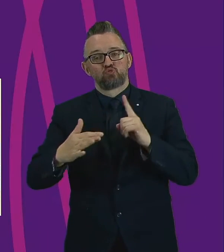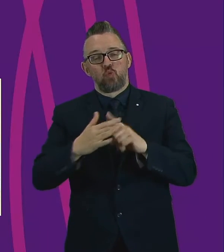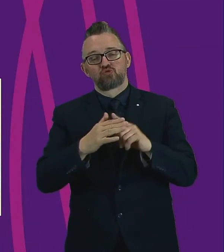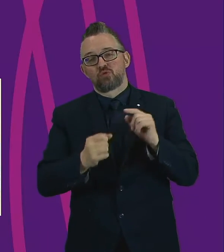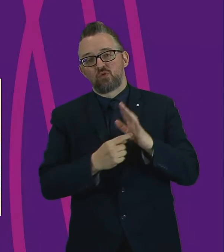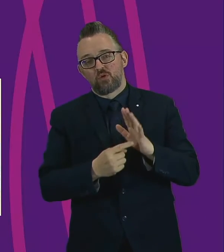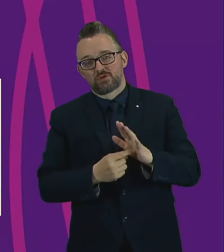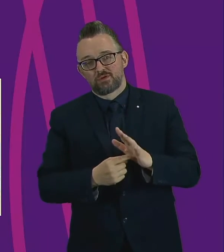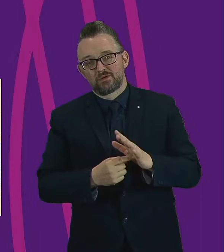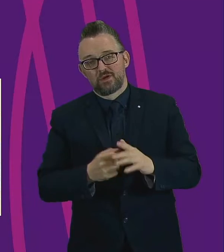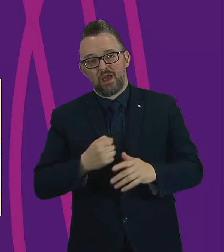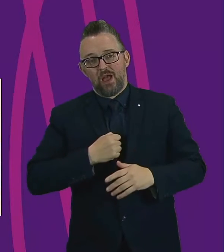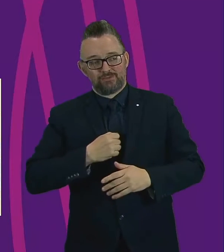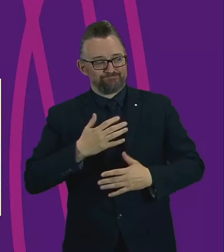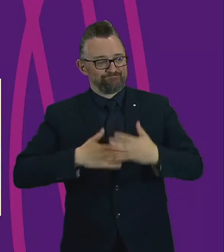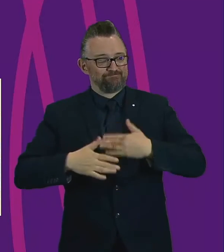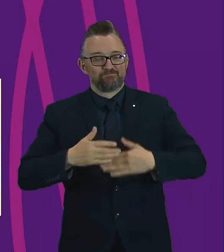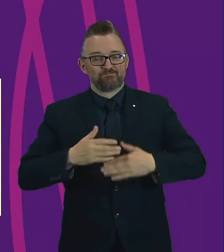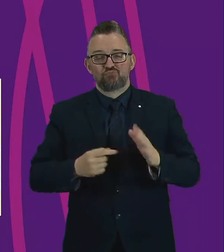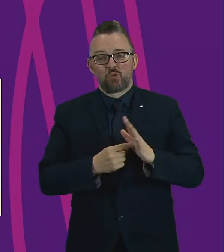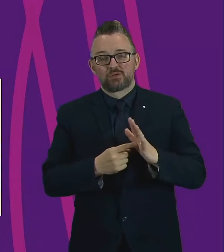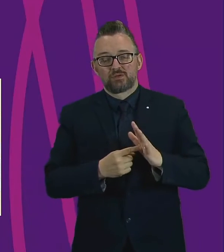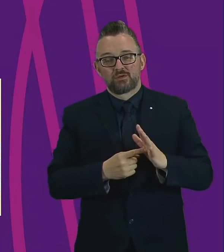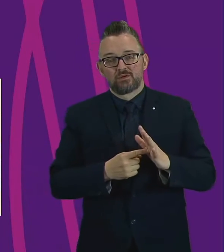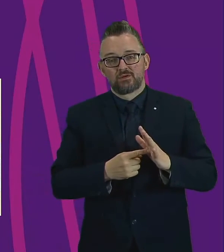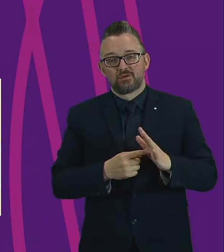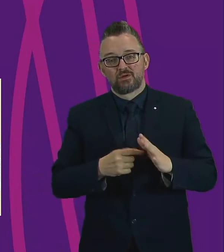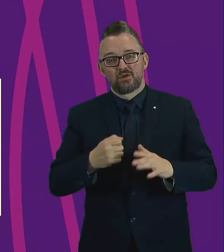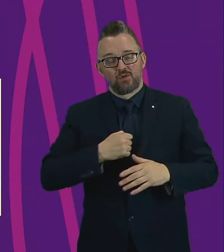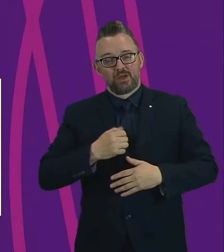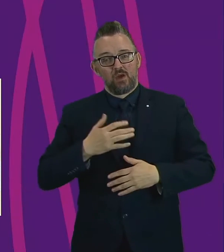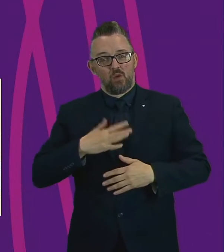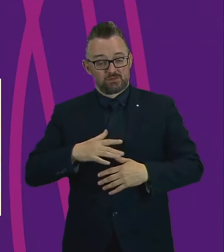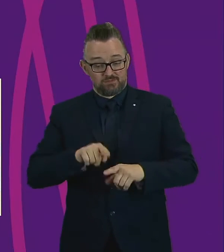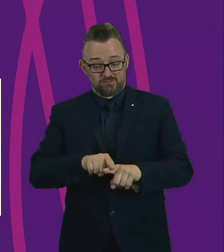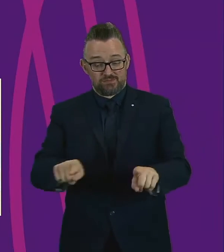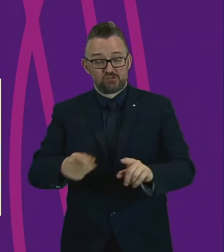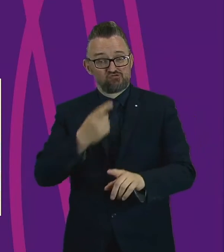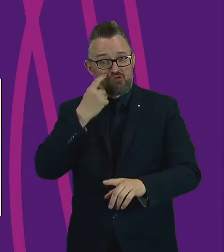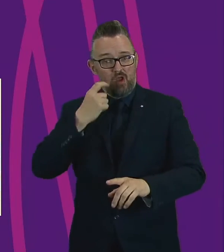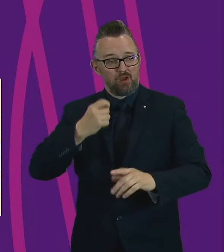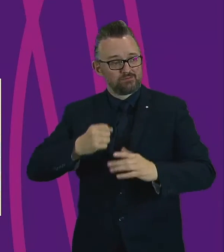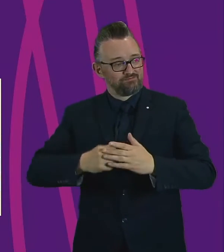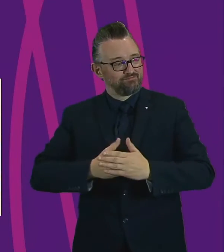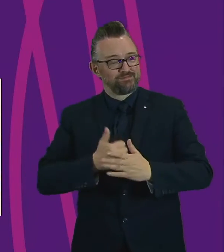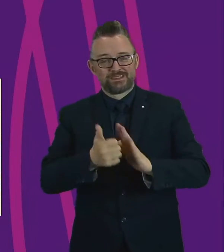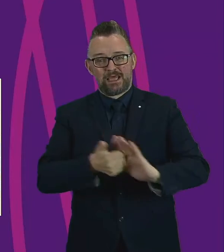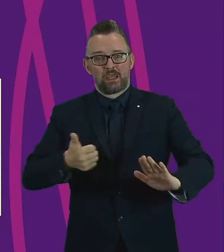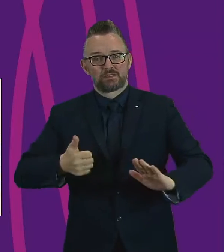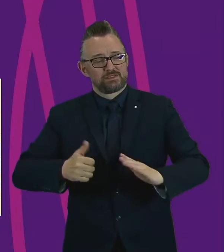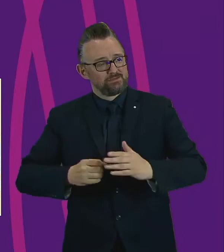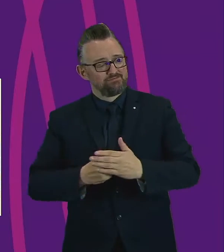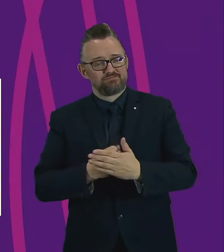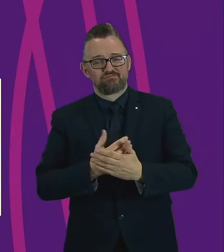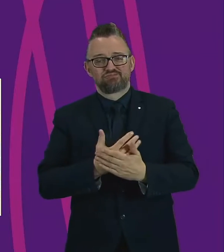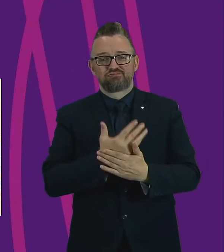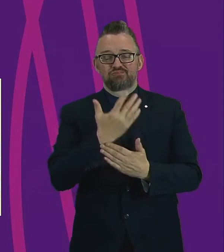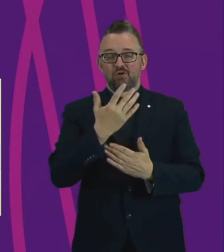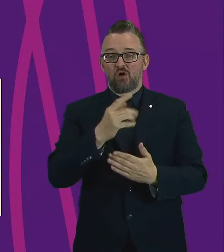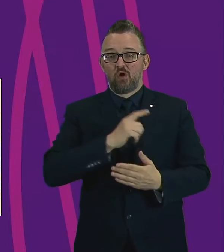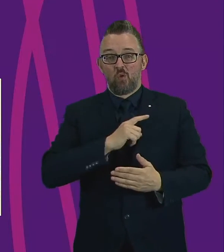moral priority too. We want the talents of our young people to flourish, not least when there is so much